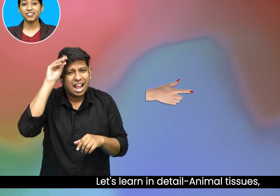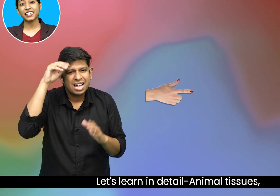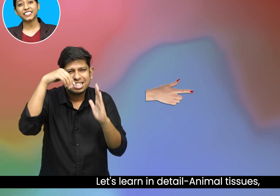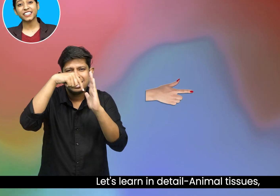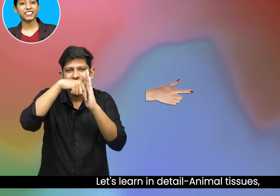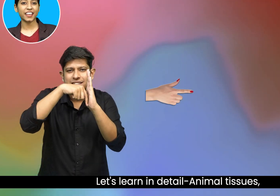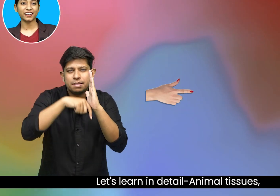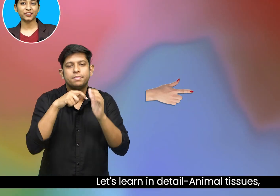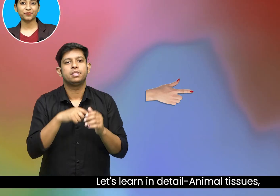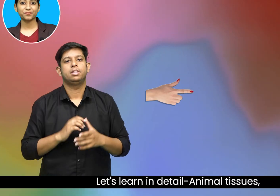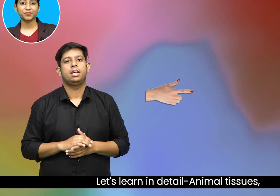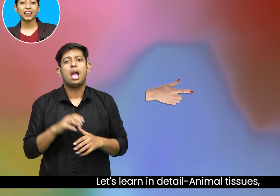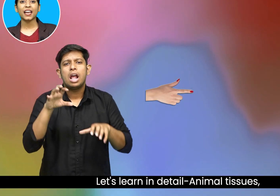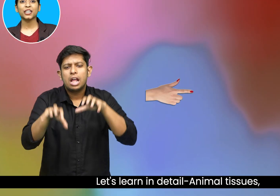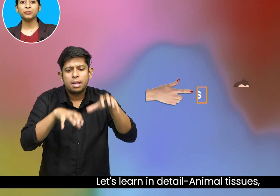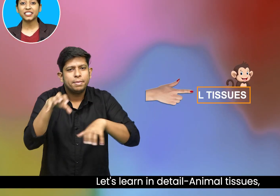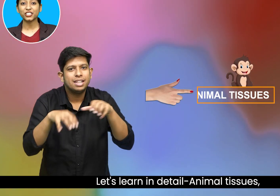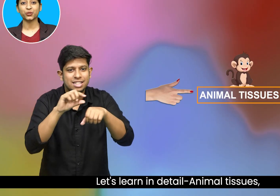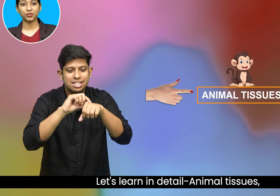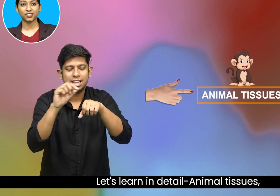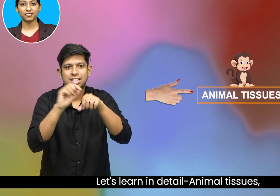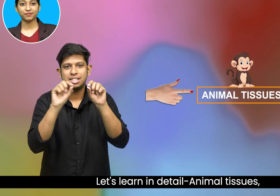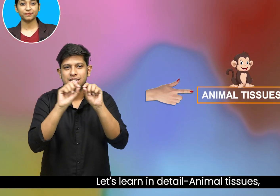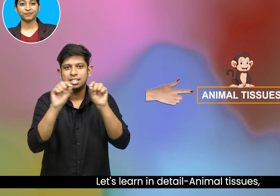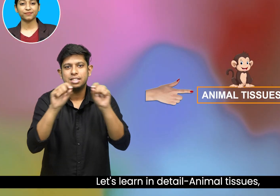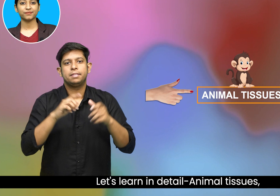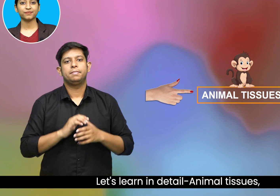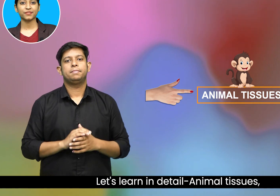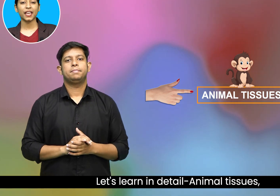Let's learn in detail. Animal tissues.